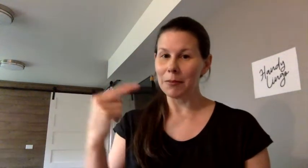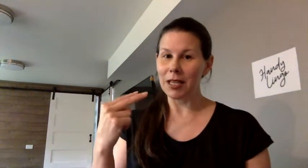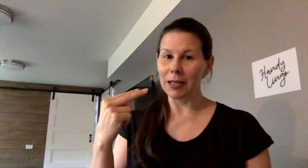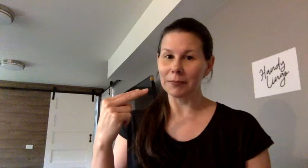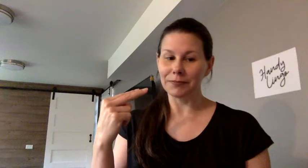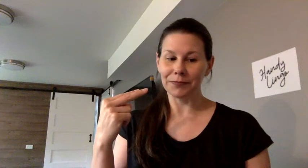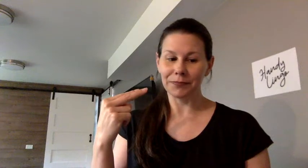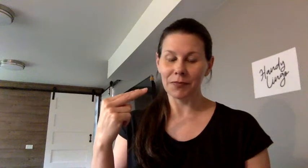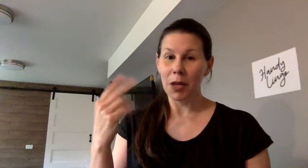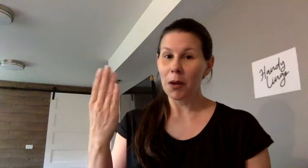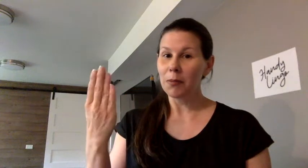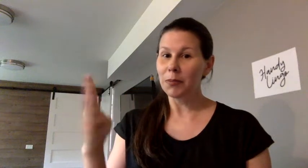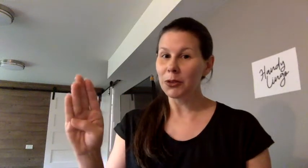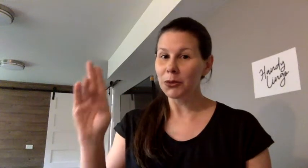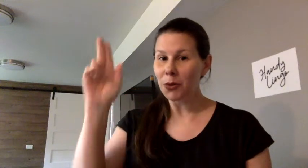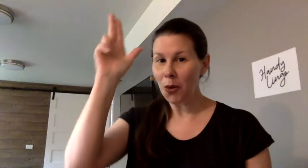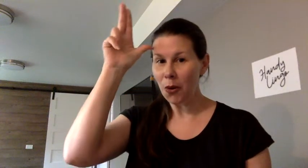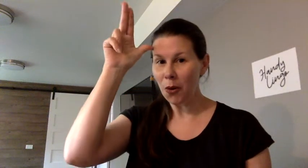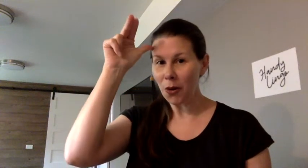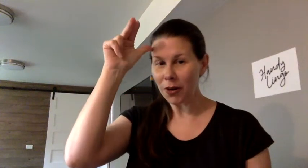me. Blue horse,